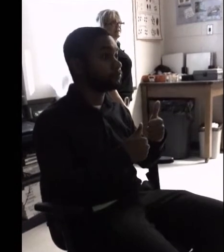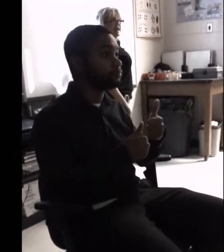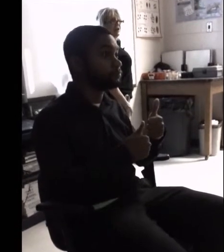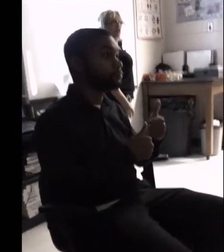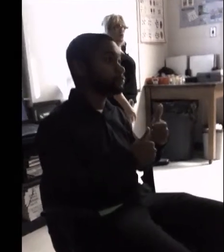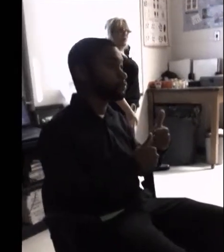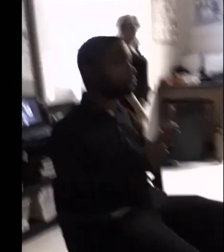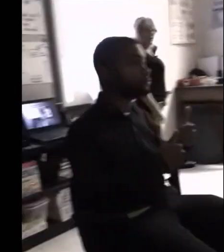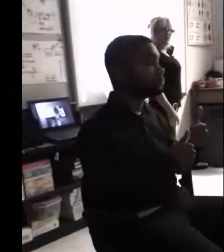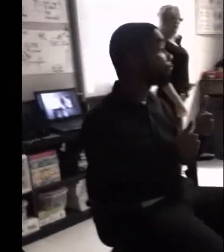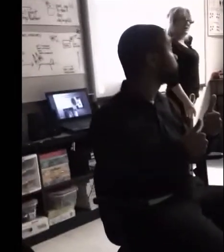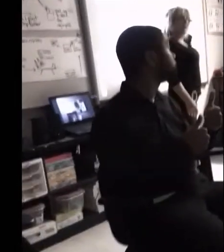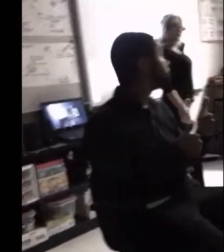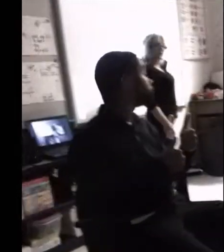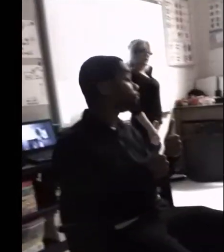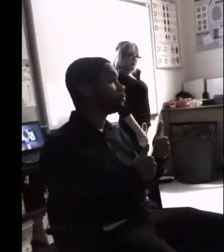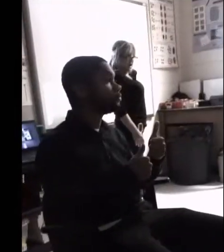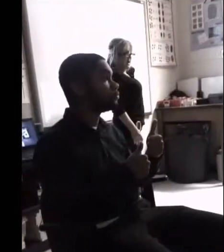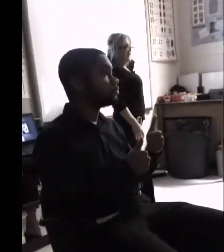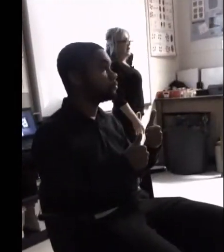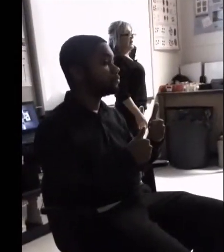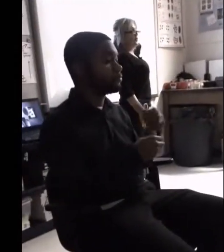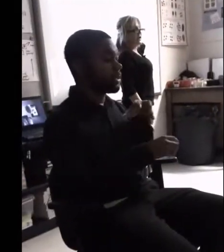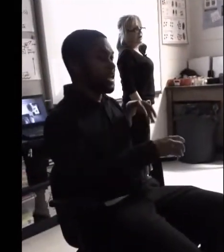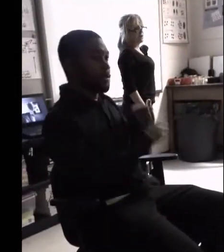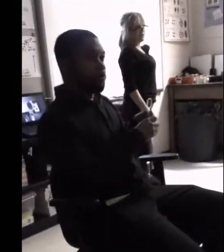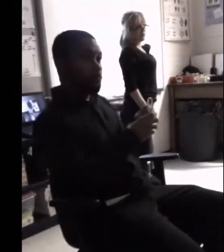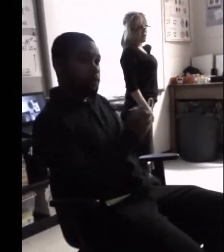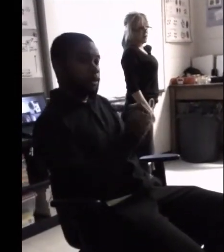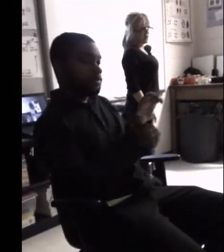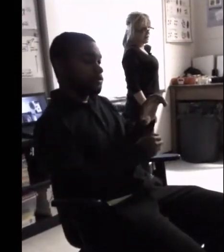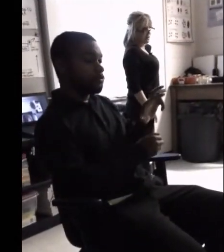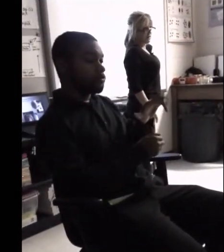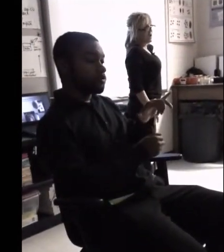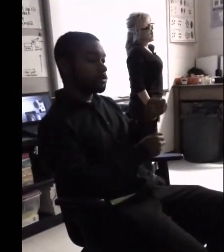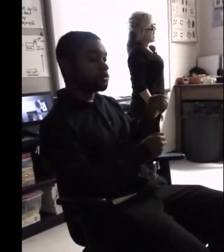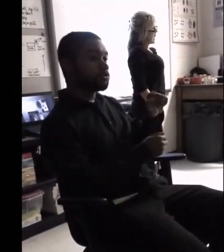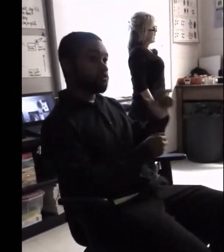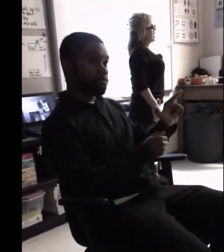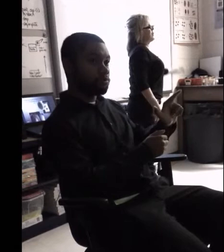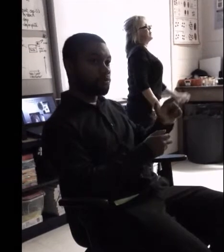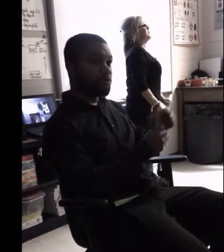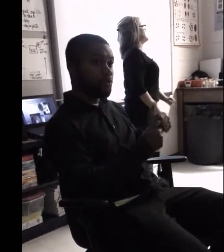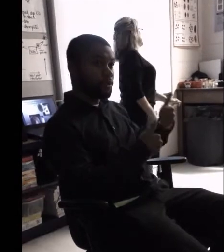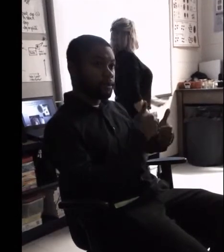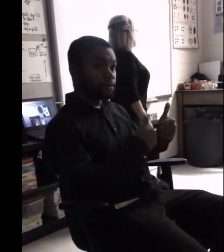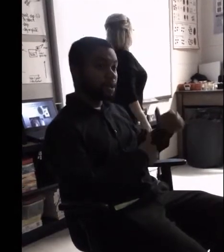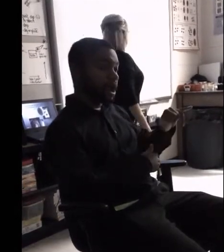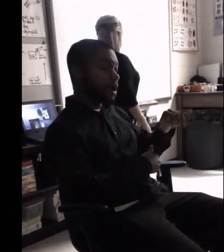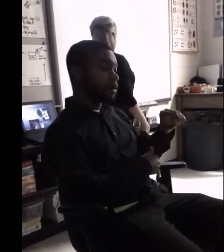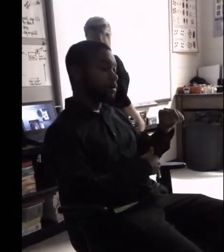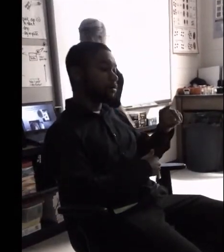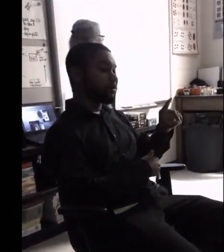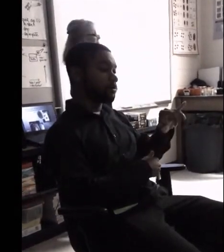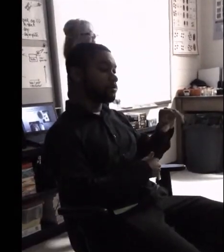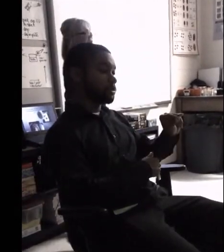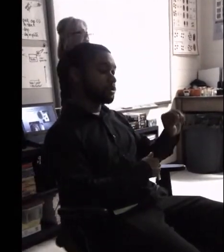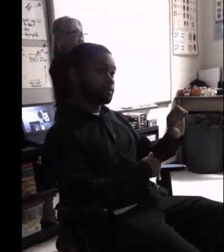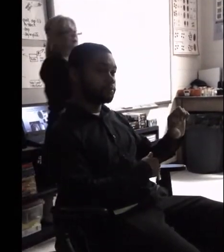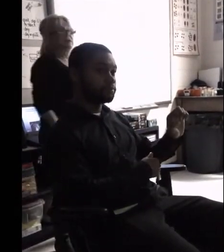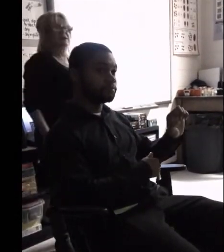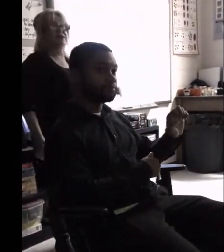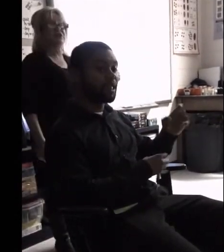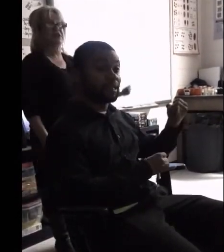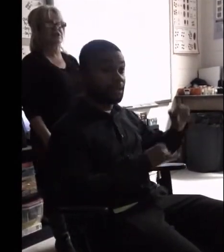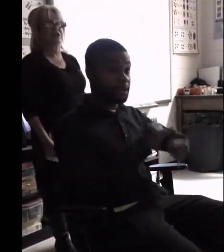enclosed container with crystals? Iodine. Iodine, and what kind of crystals are those? Iodine crystals, yes. And